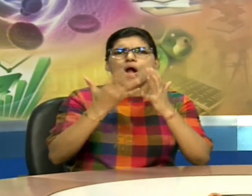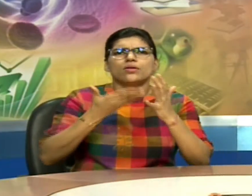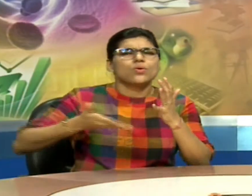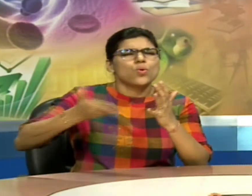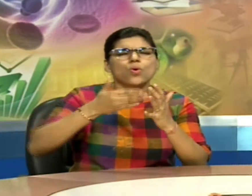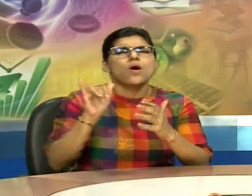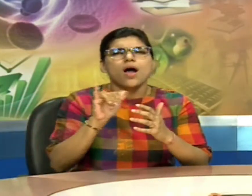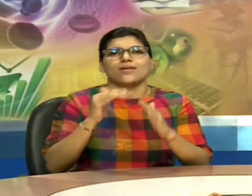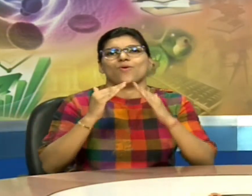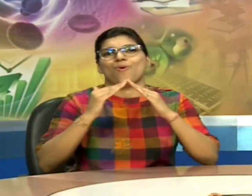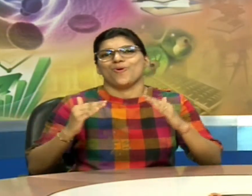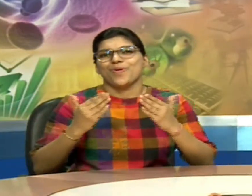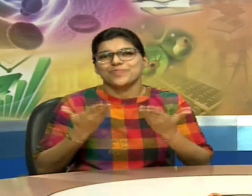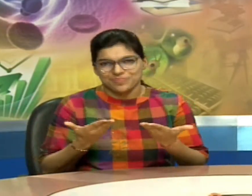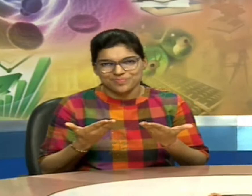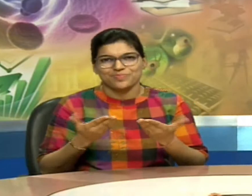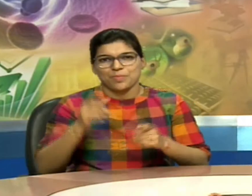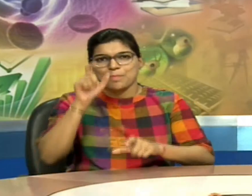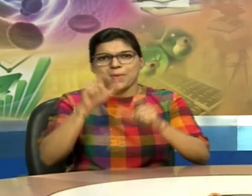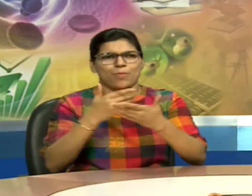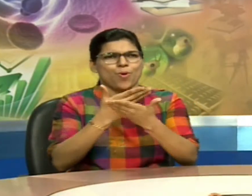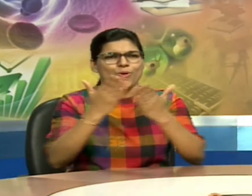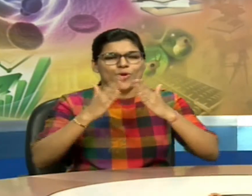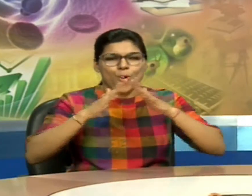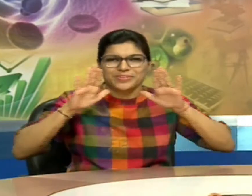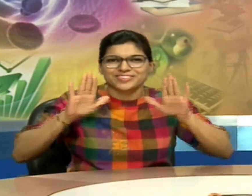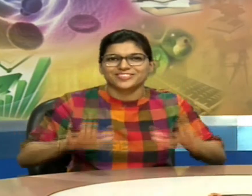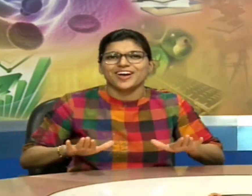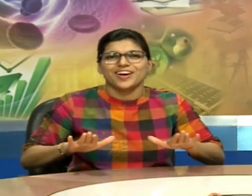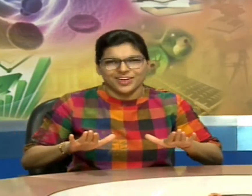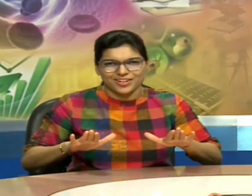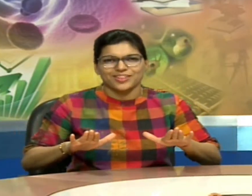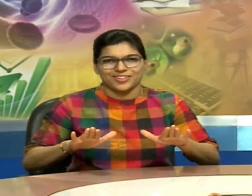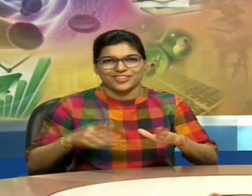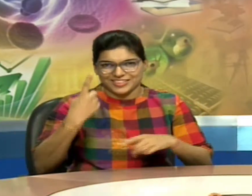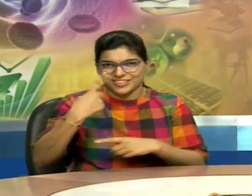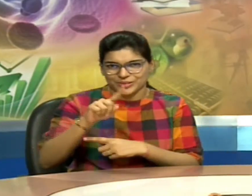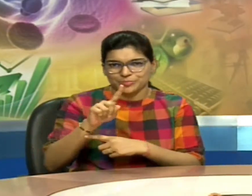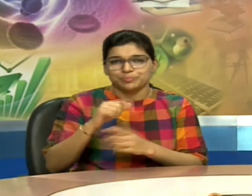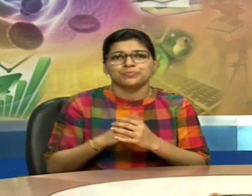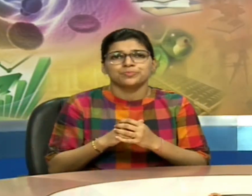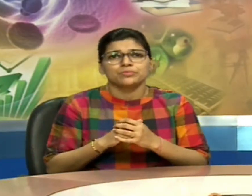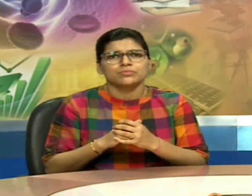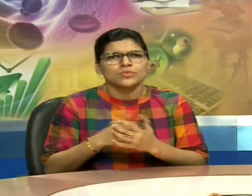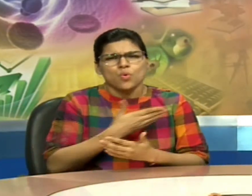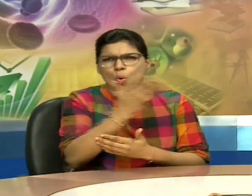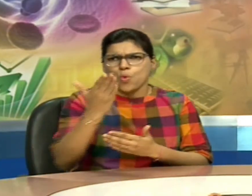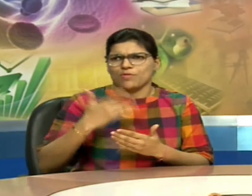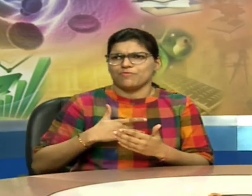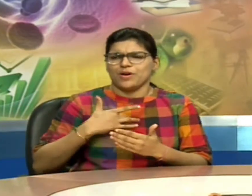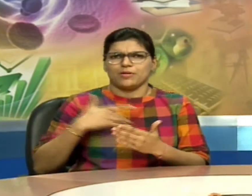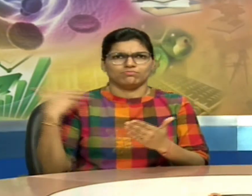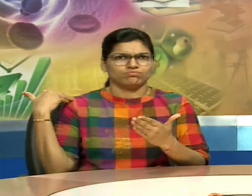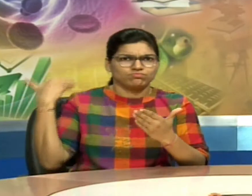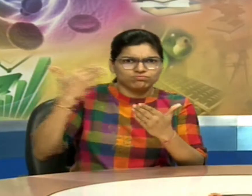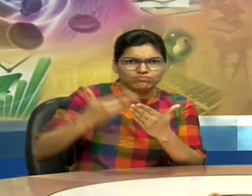because the man has recognized the importance of all the natural things from the very